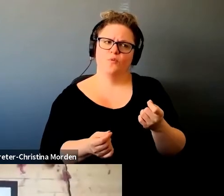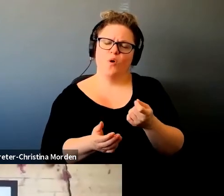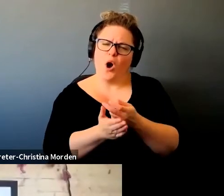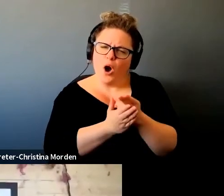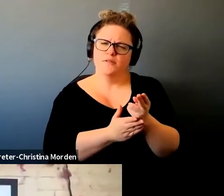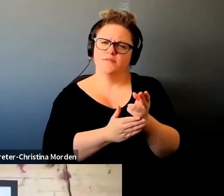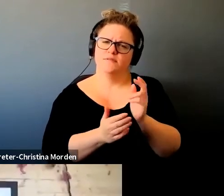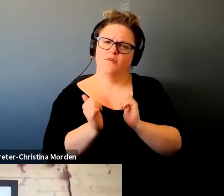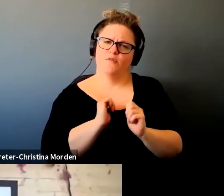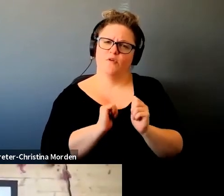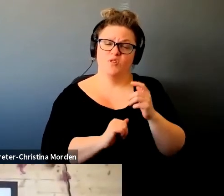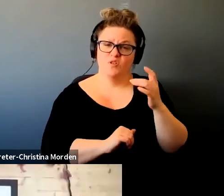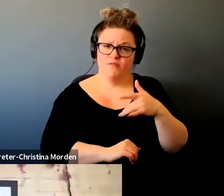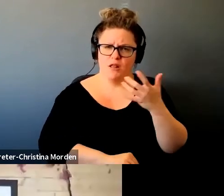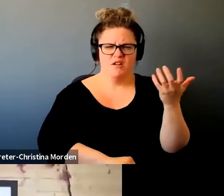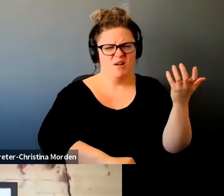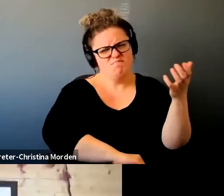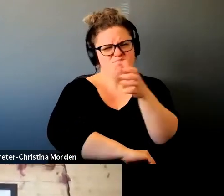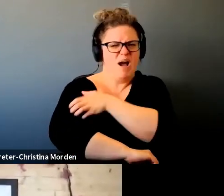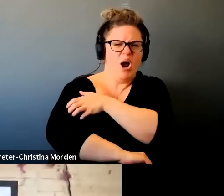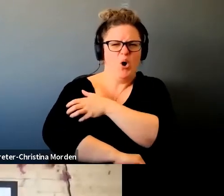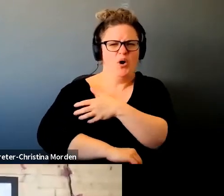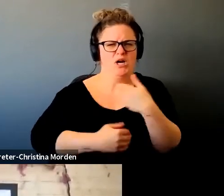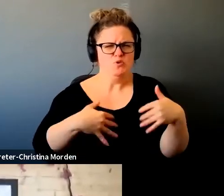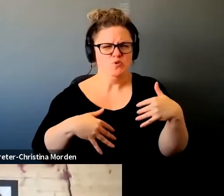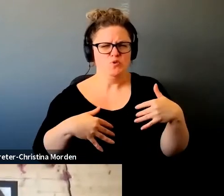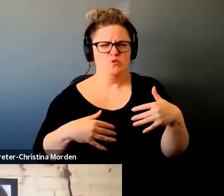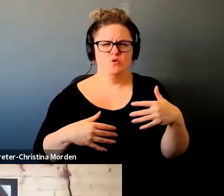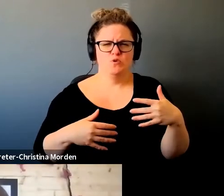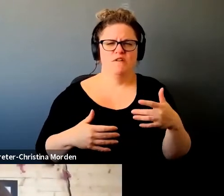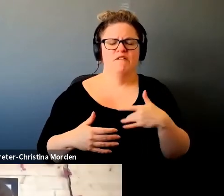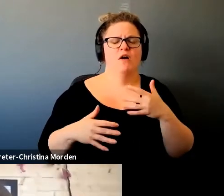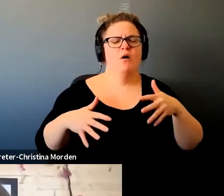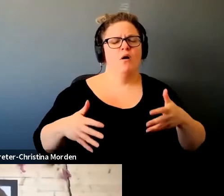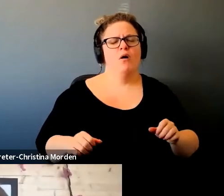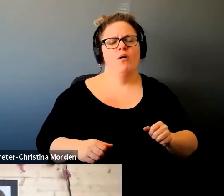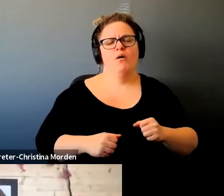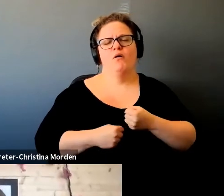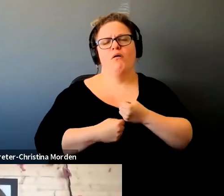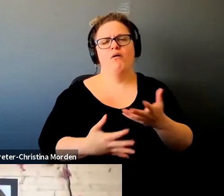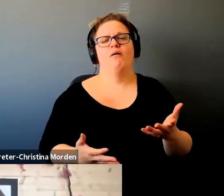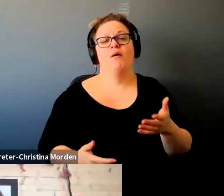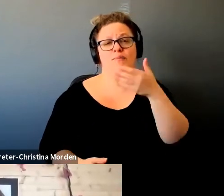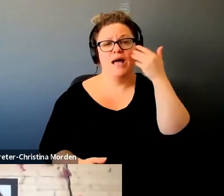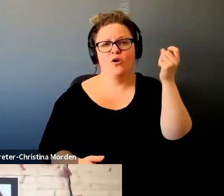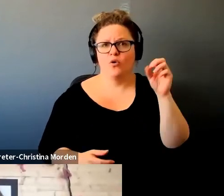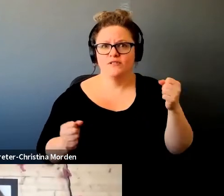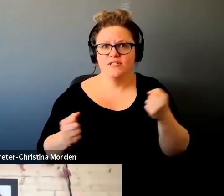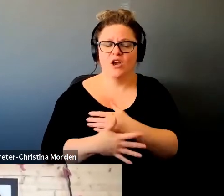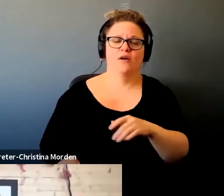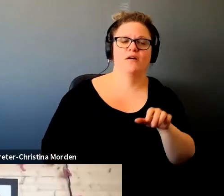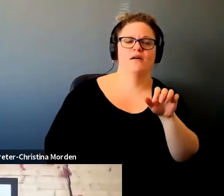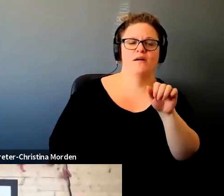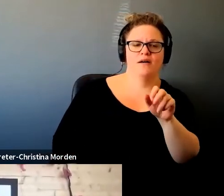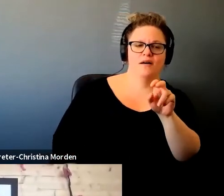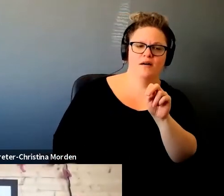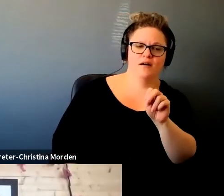Was it empowering, cathartic, scary? All of the above.